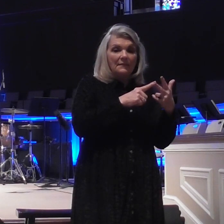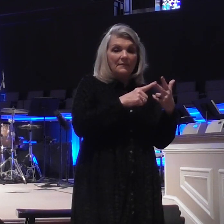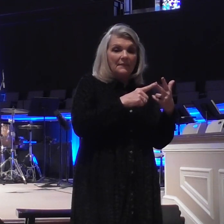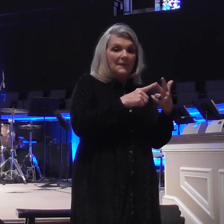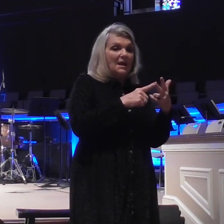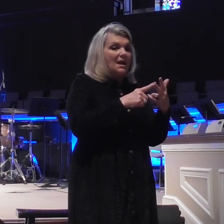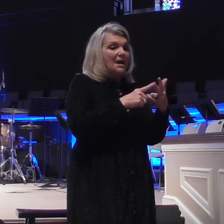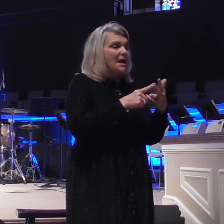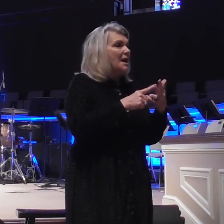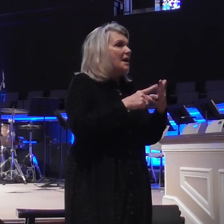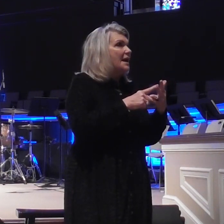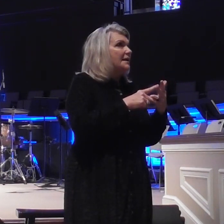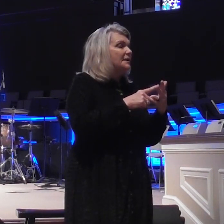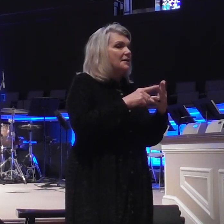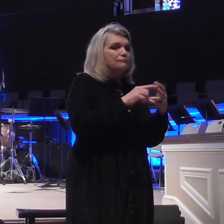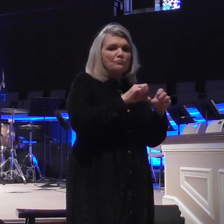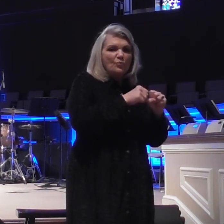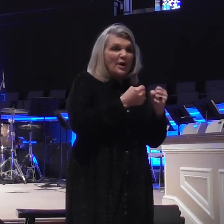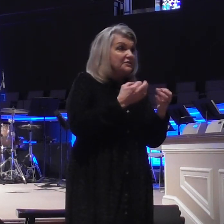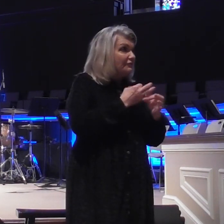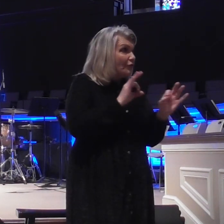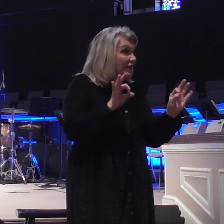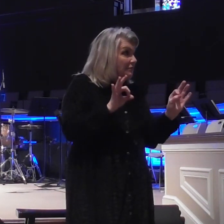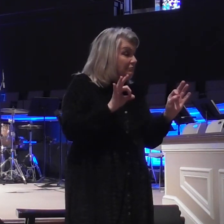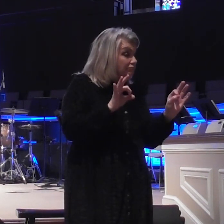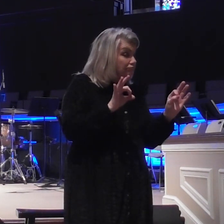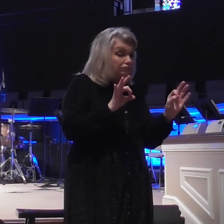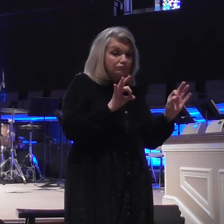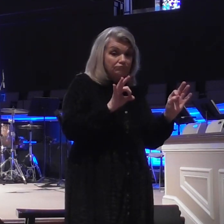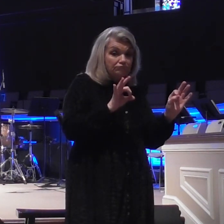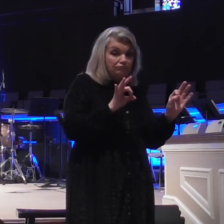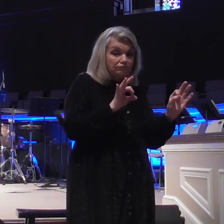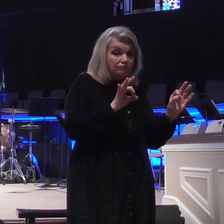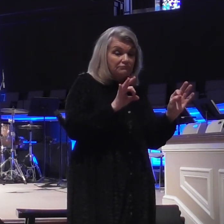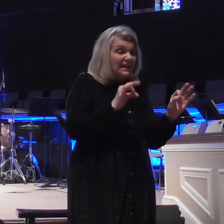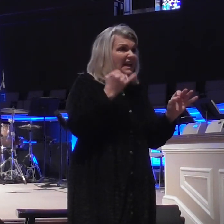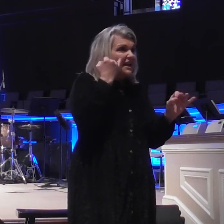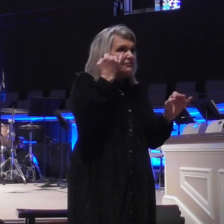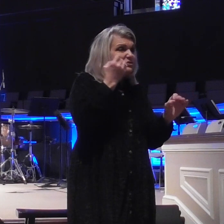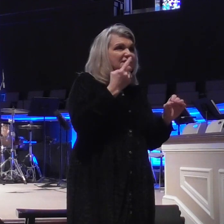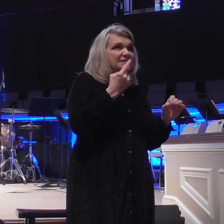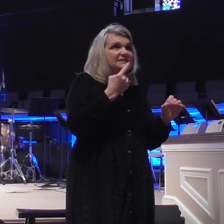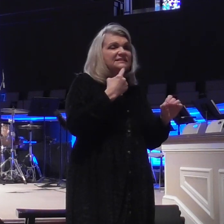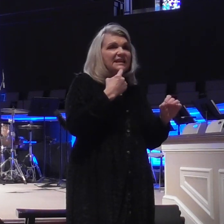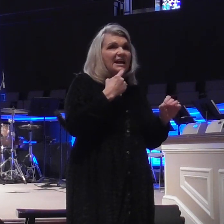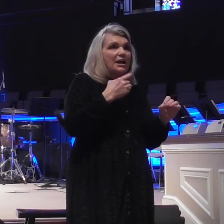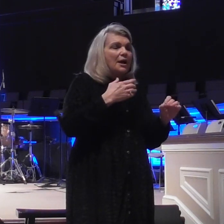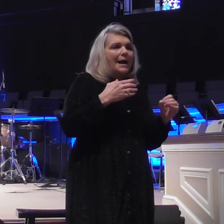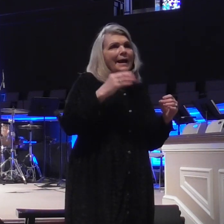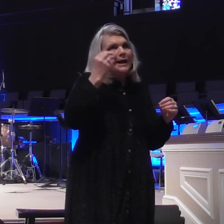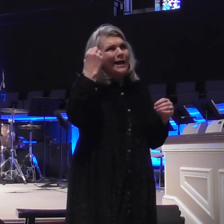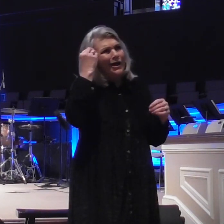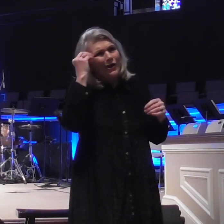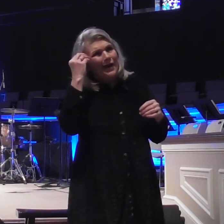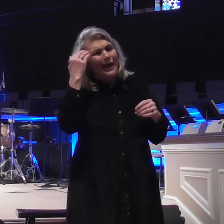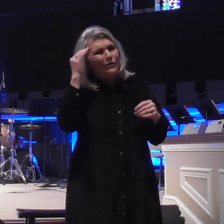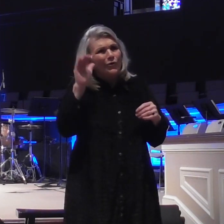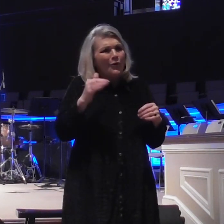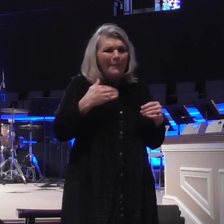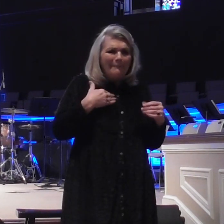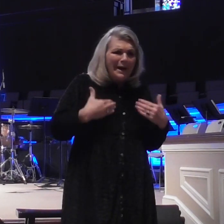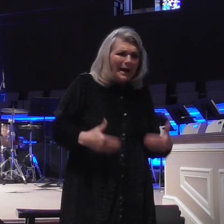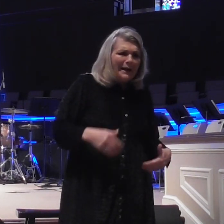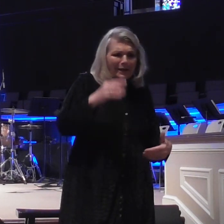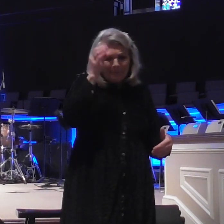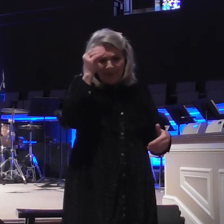want. Is freedom doing whatever you want? Is that what it means to be free? Sometimes I'm sad when I go to the zoo and I see a lion in a cage and the